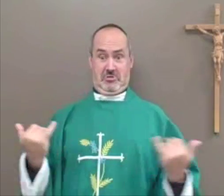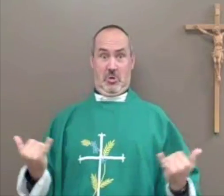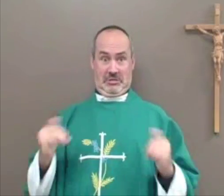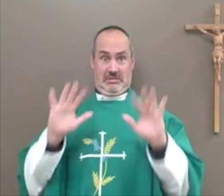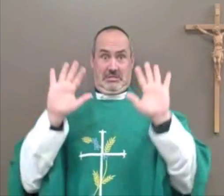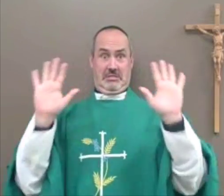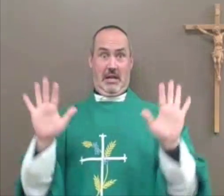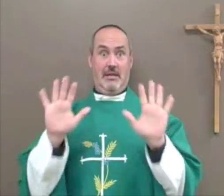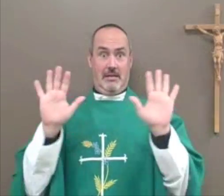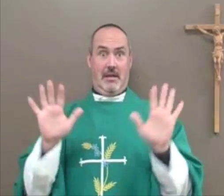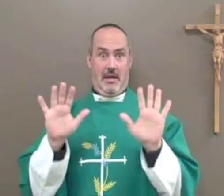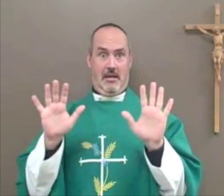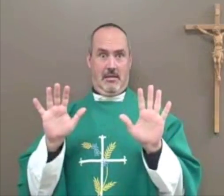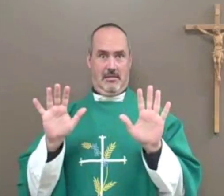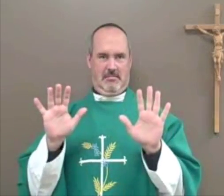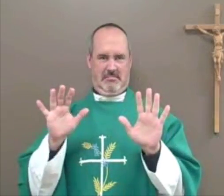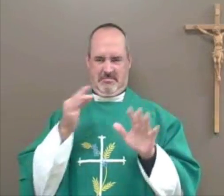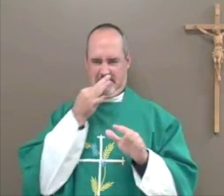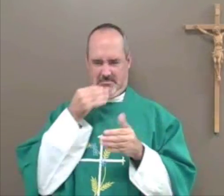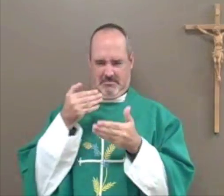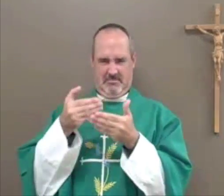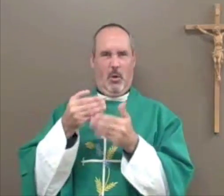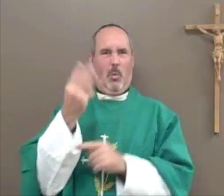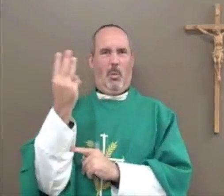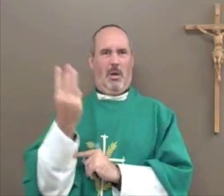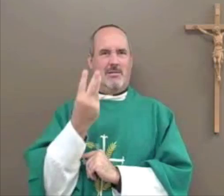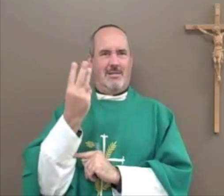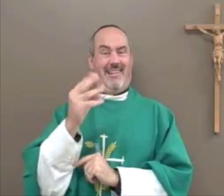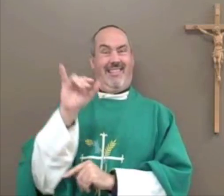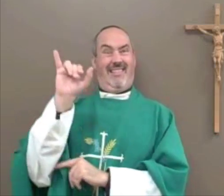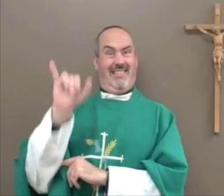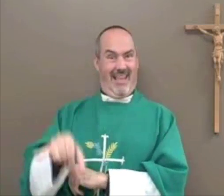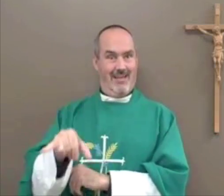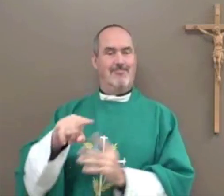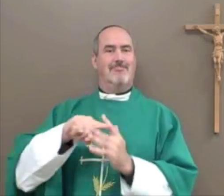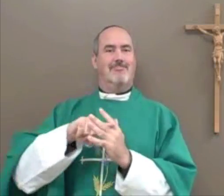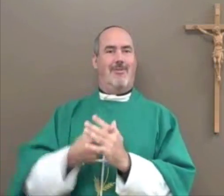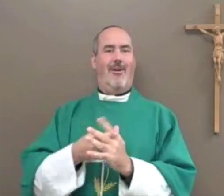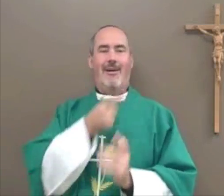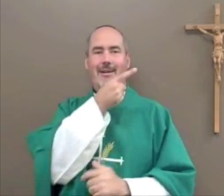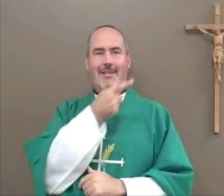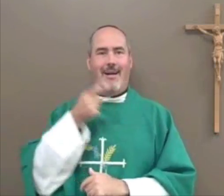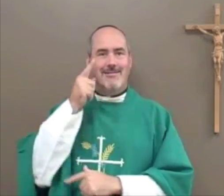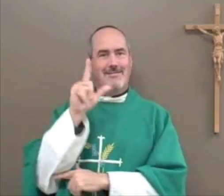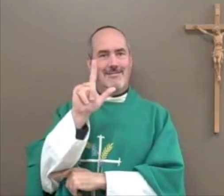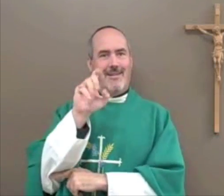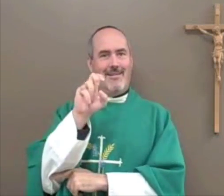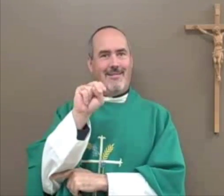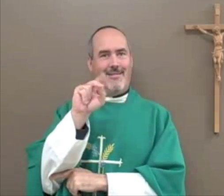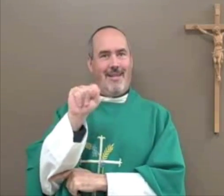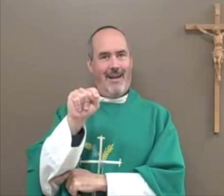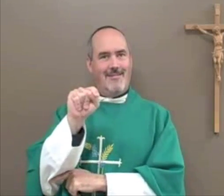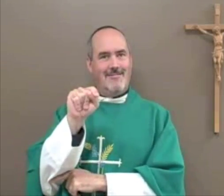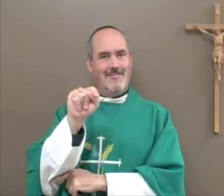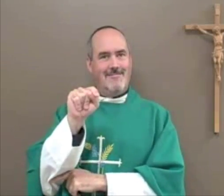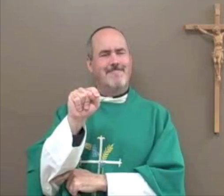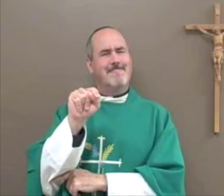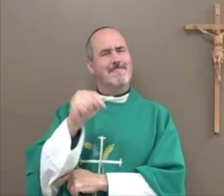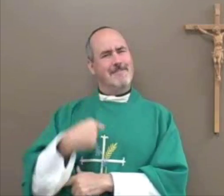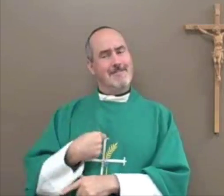it, we feel better. Now, after this Sunday, starting Wednesday, we start the period of Lent. So